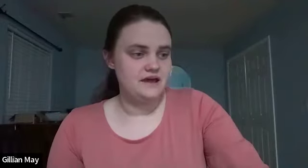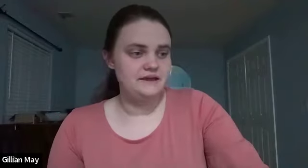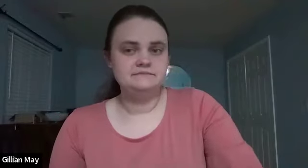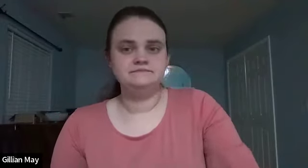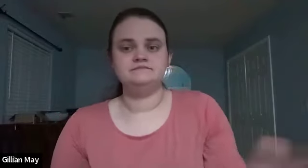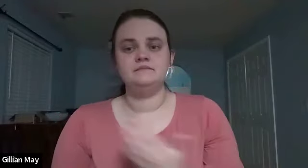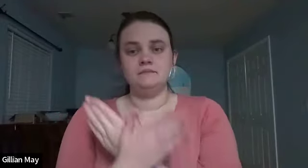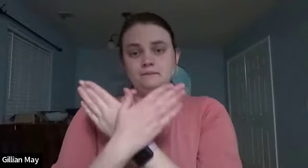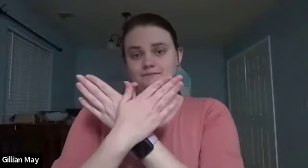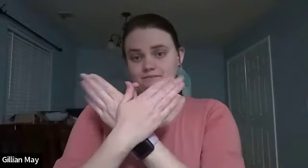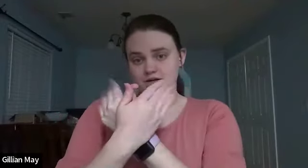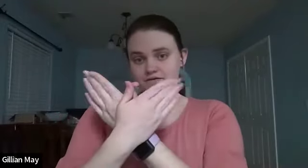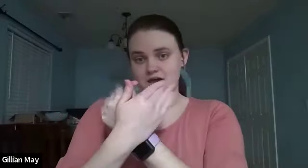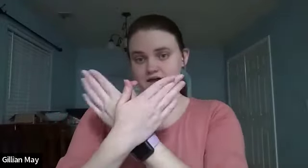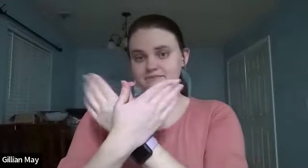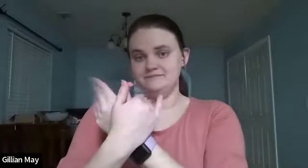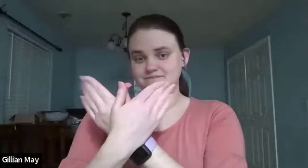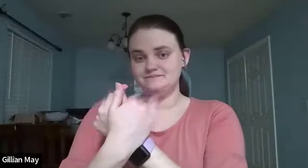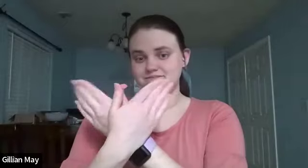butterfly, butterfly,